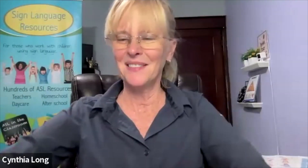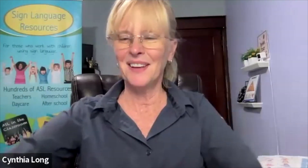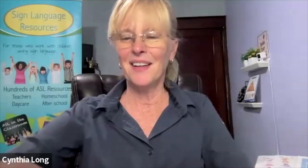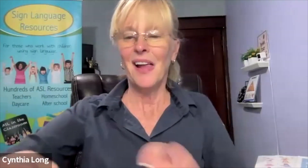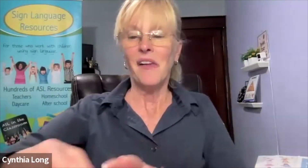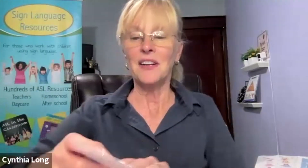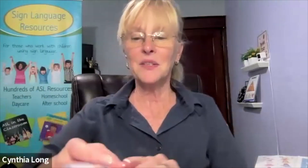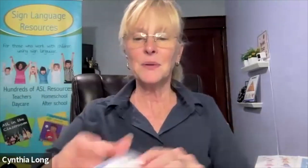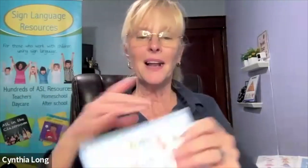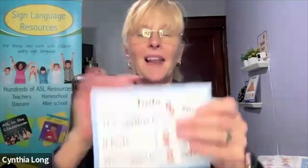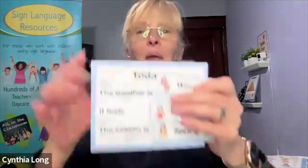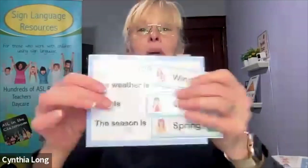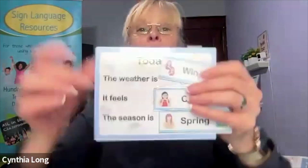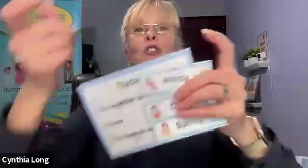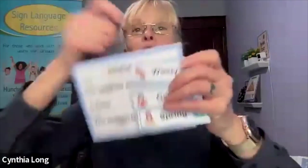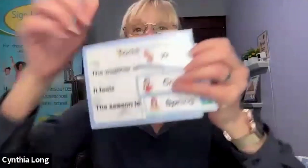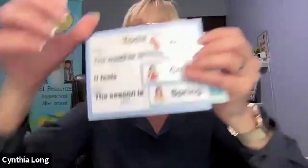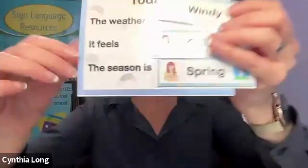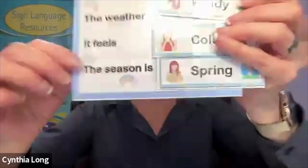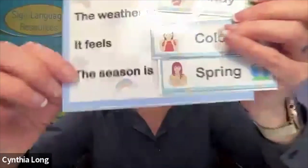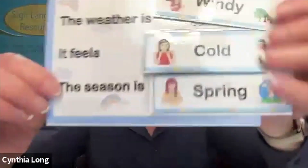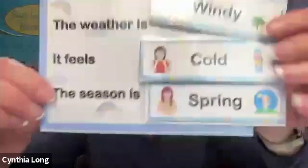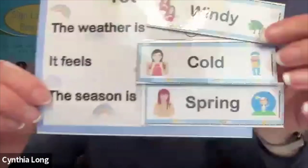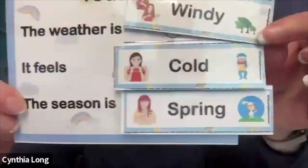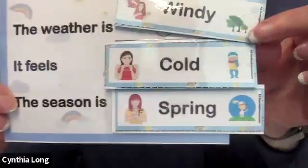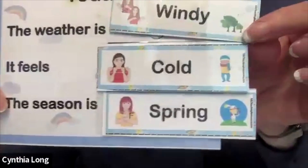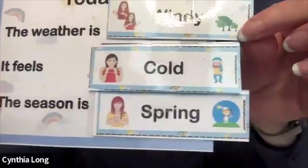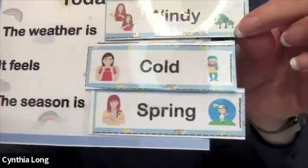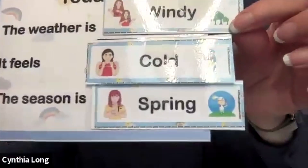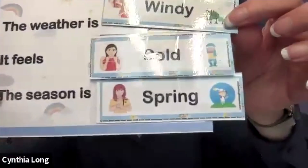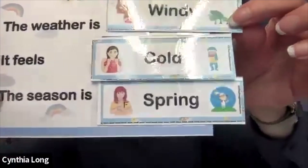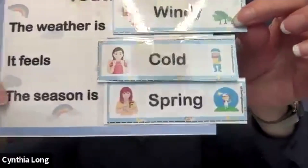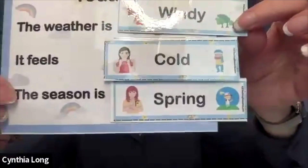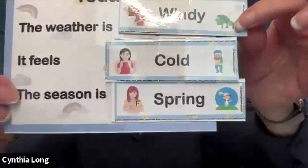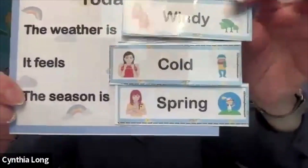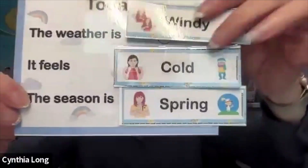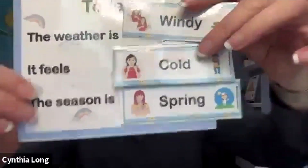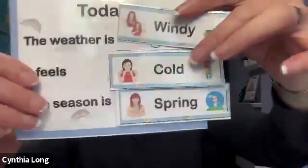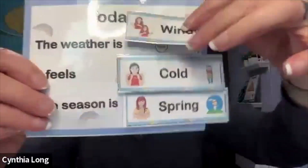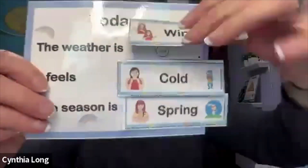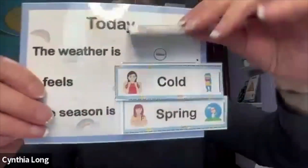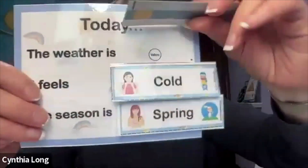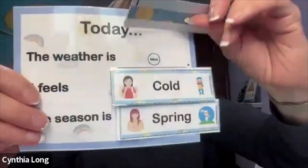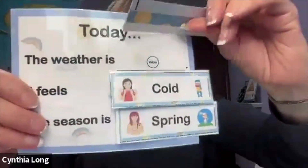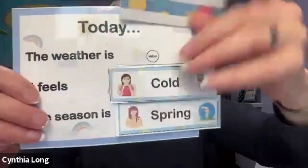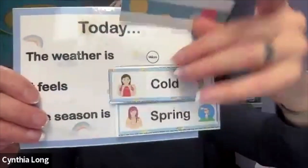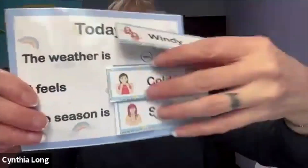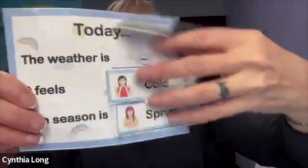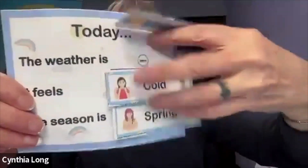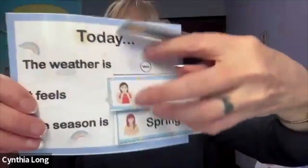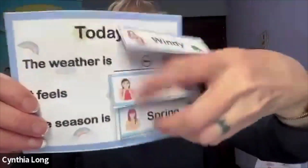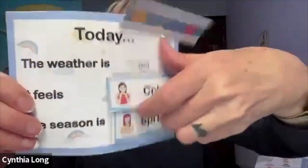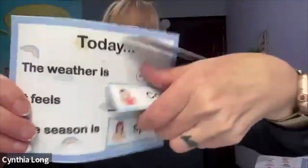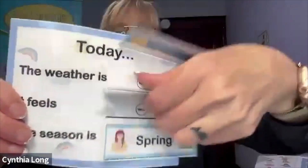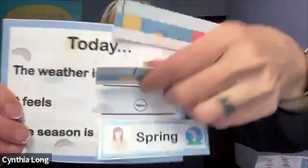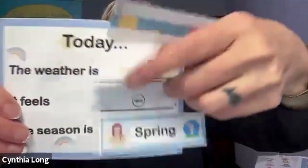Da-da-da. This one I like because you can change these. Can you see this? So these you would do like a